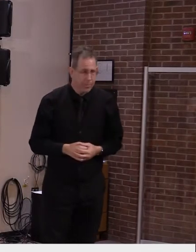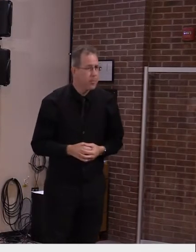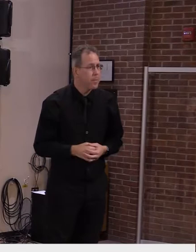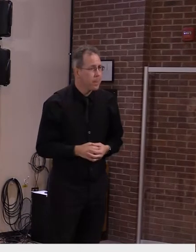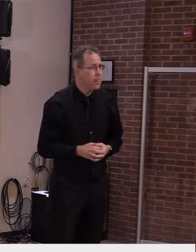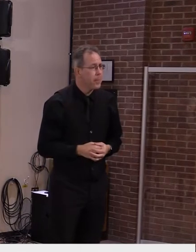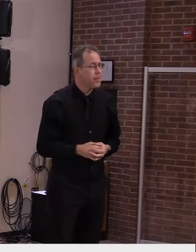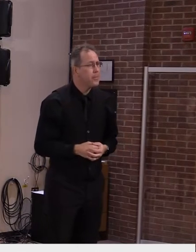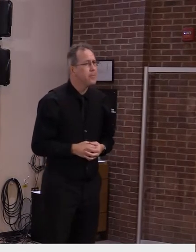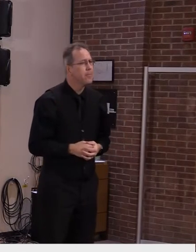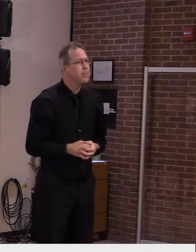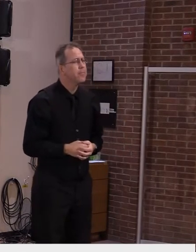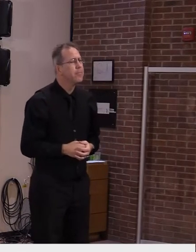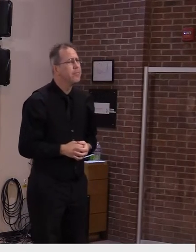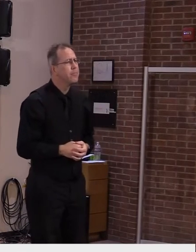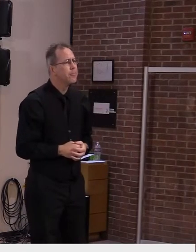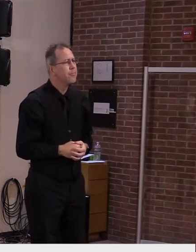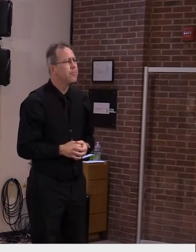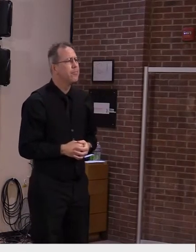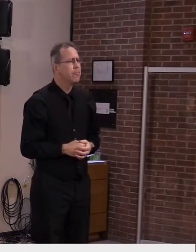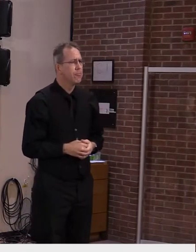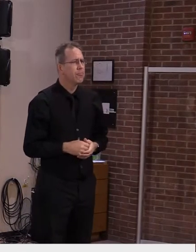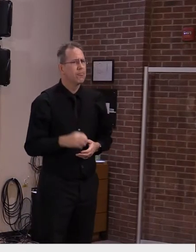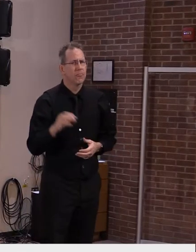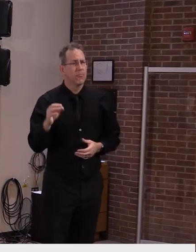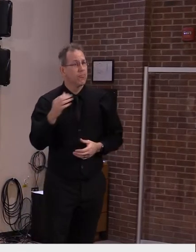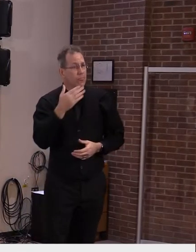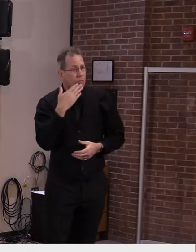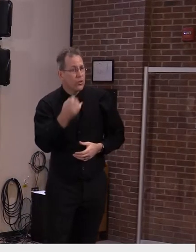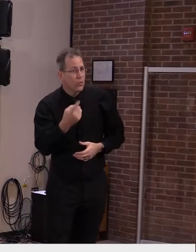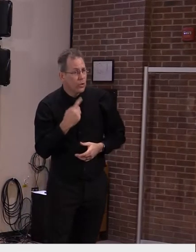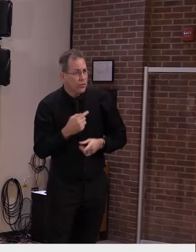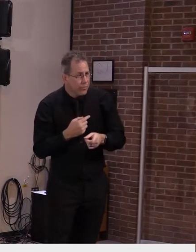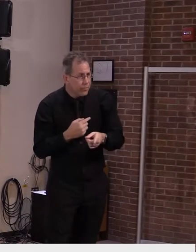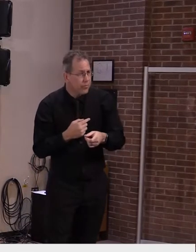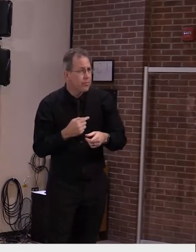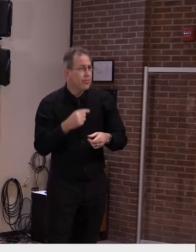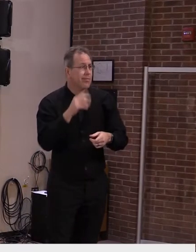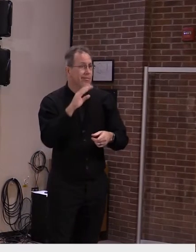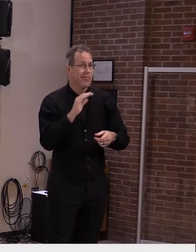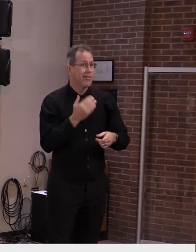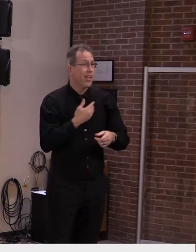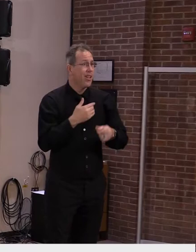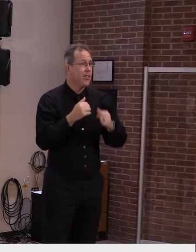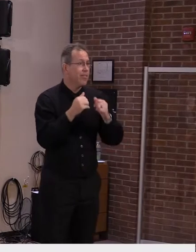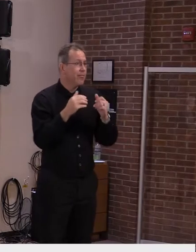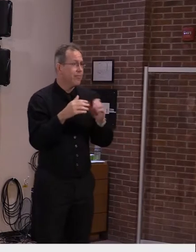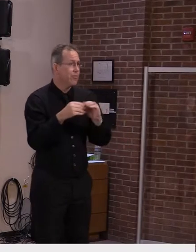Thank you, Lisa, for the question. We've been working with the White House to